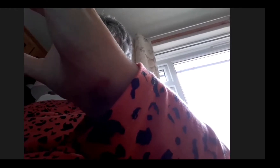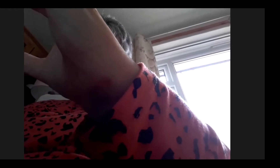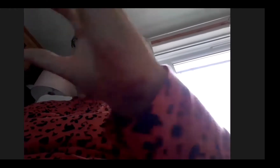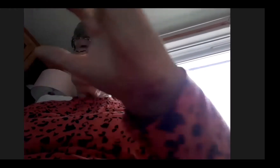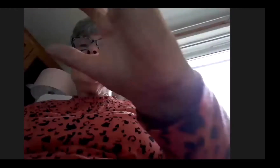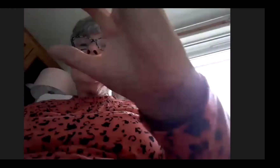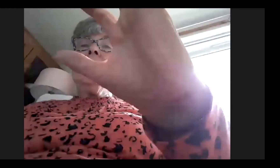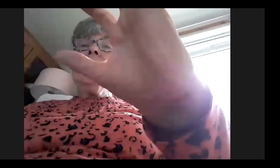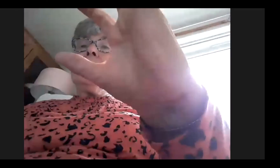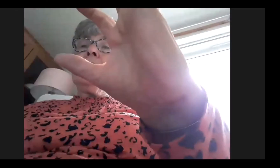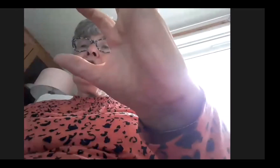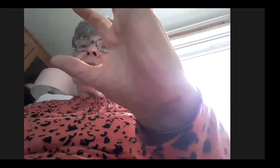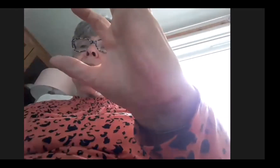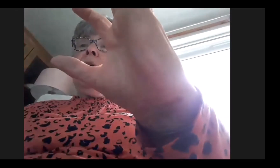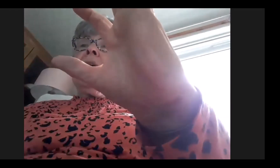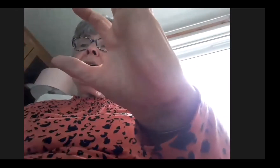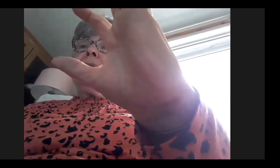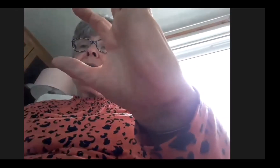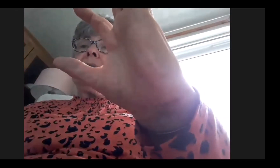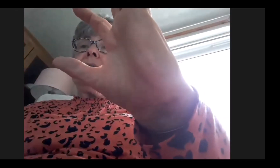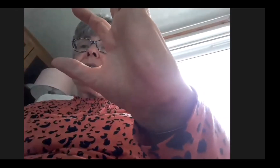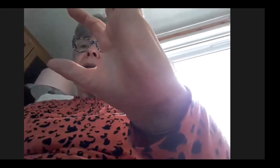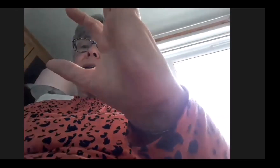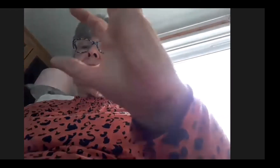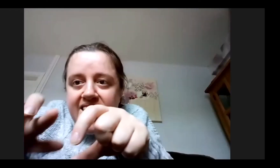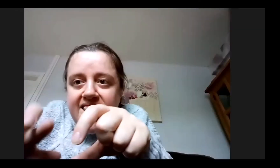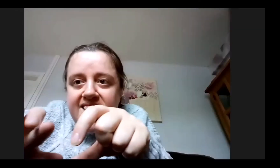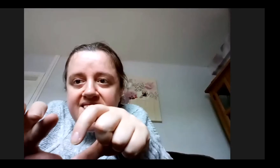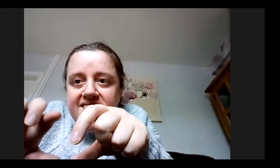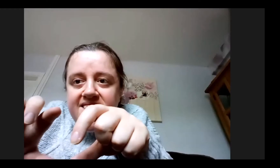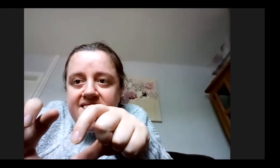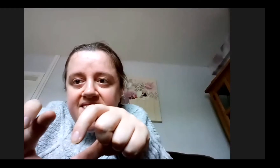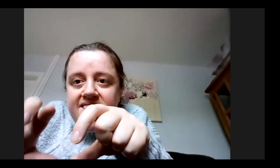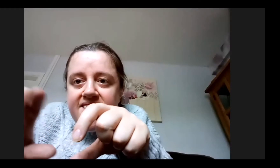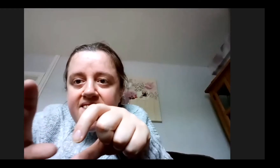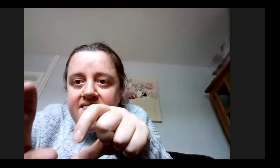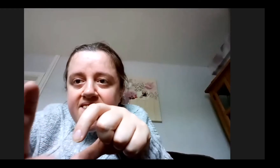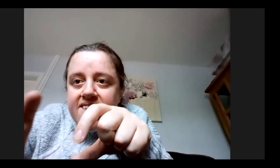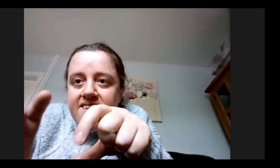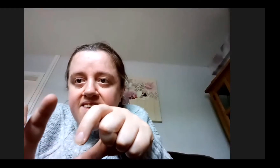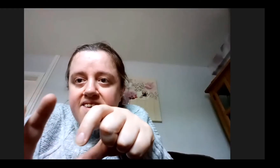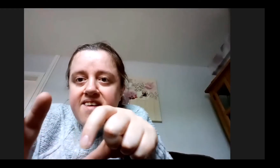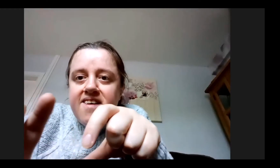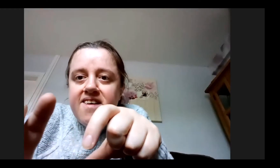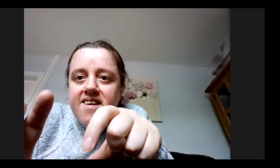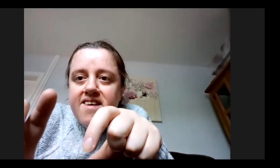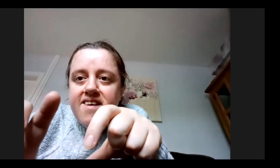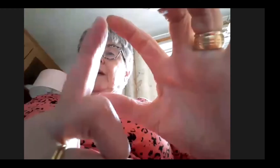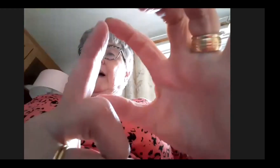Can you see it? Can you see my hand? Yeah. I can't see it. Yeah. And put that